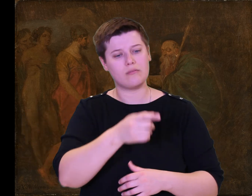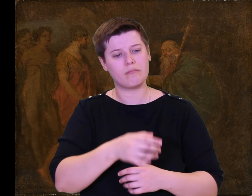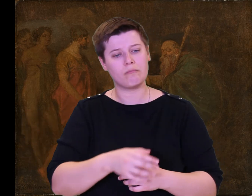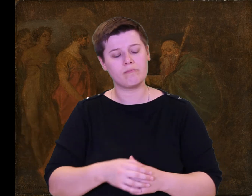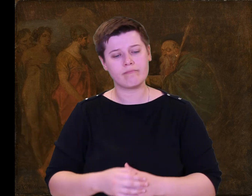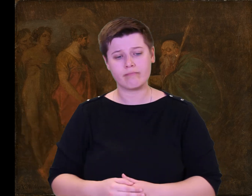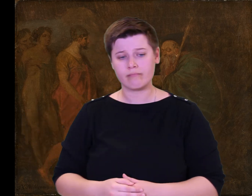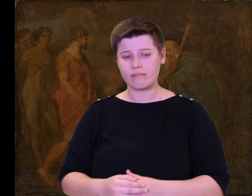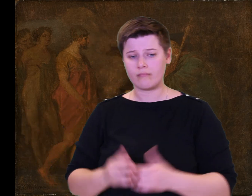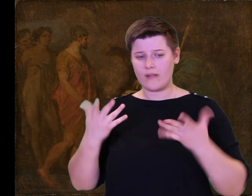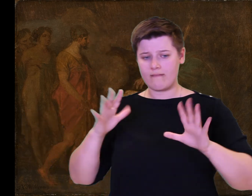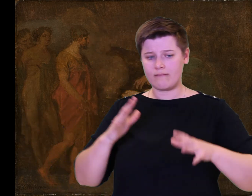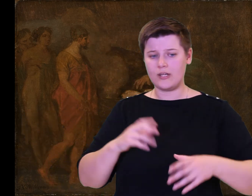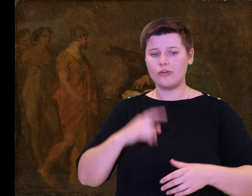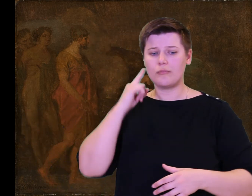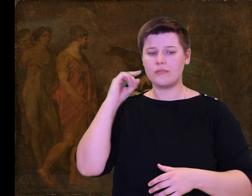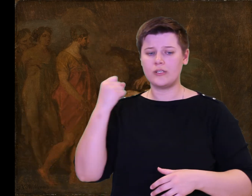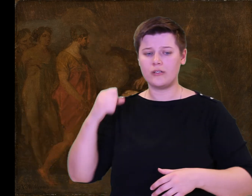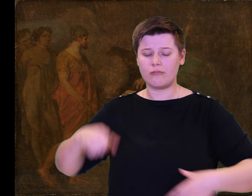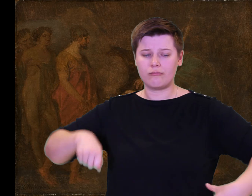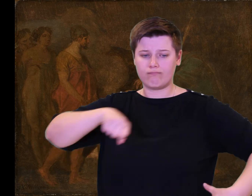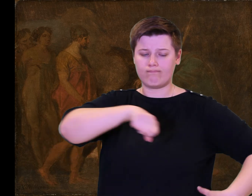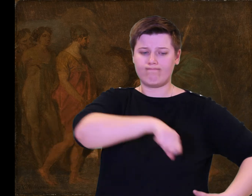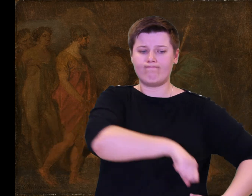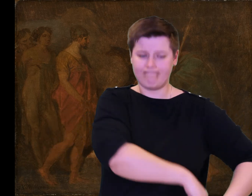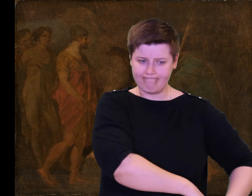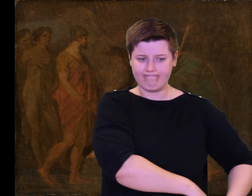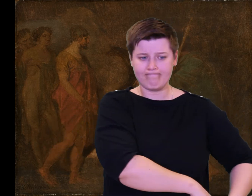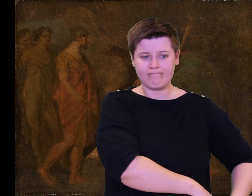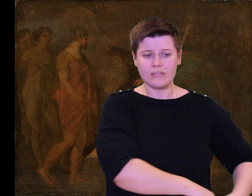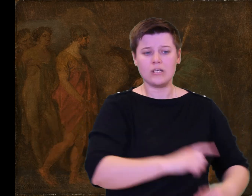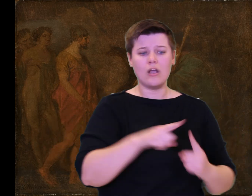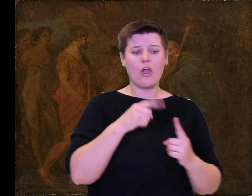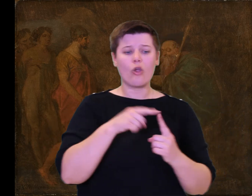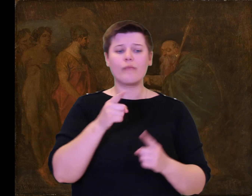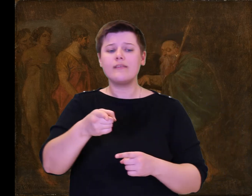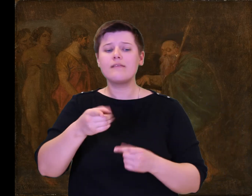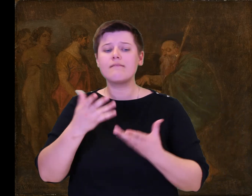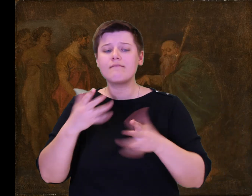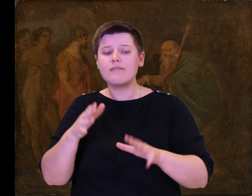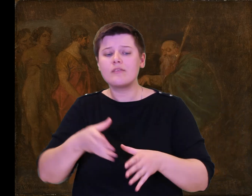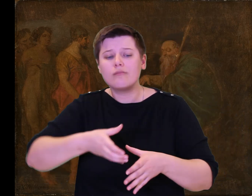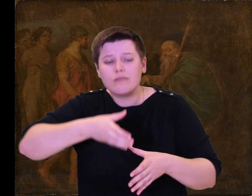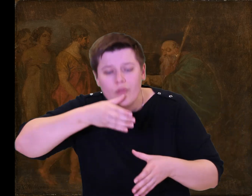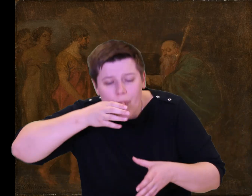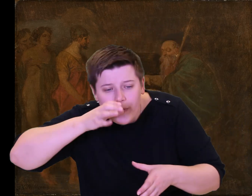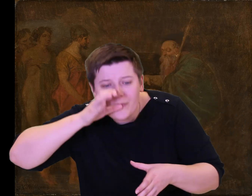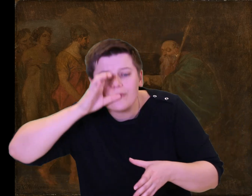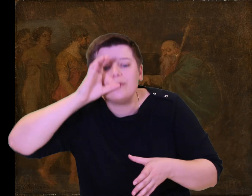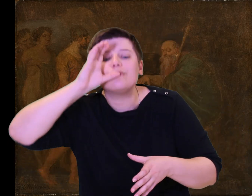The prophet came, holding a golden scepter, and he knew me, and said,